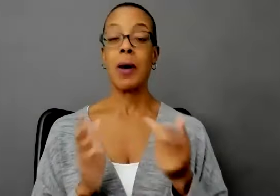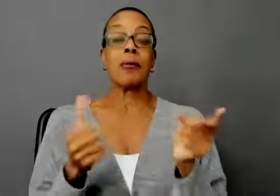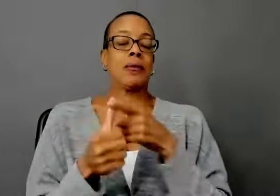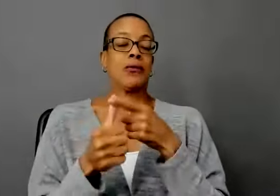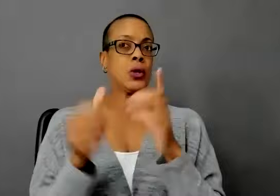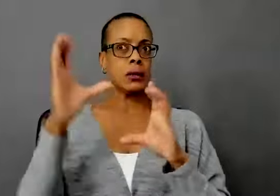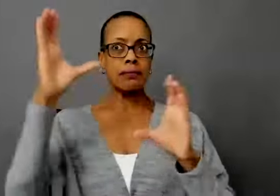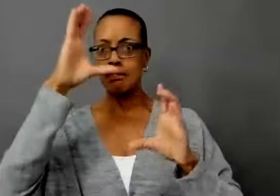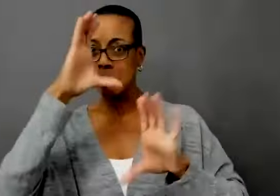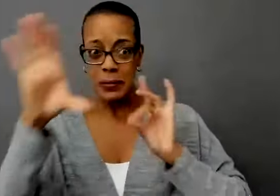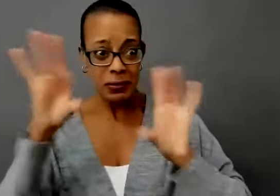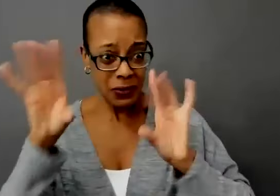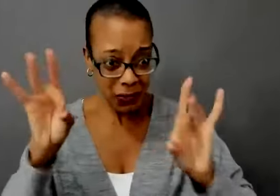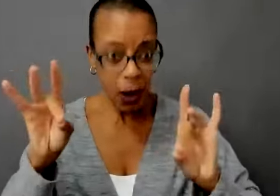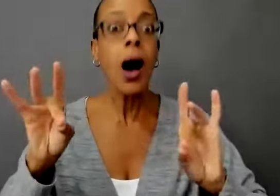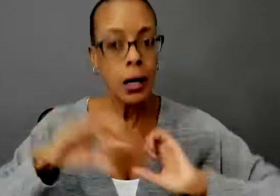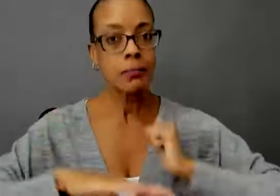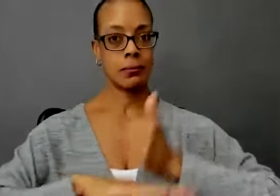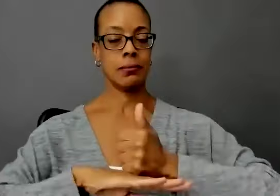solidify the group. So that's what we did.